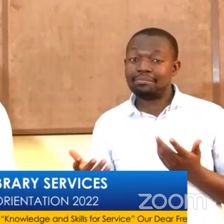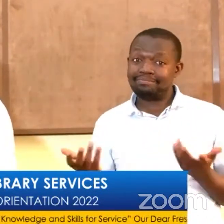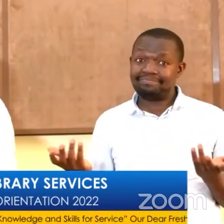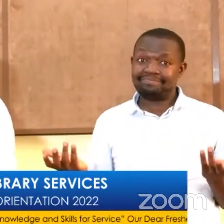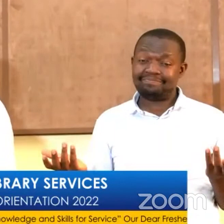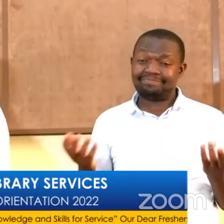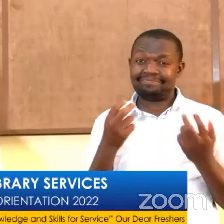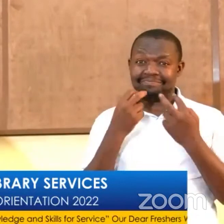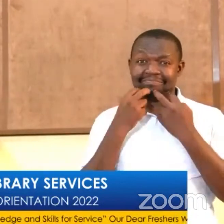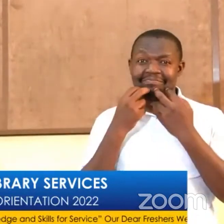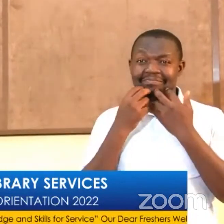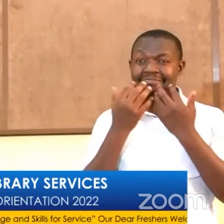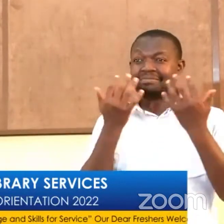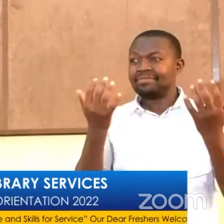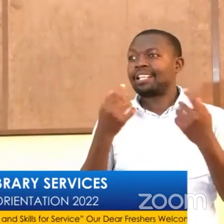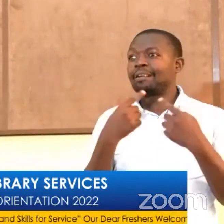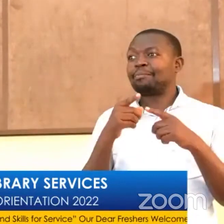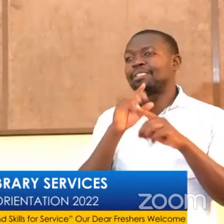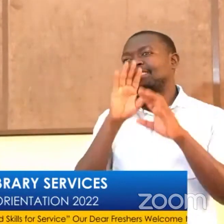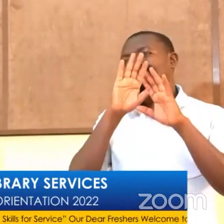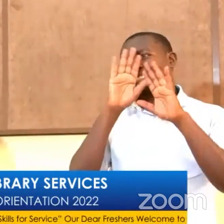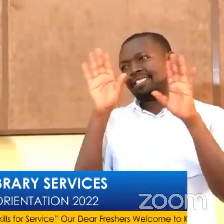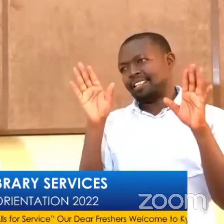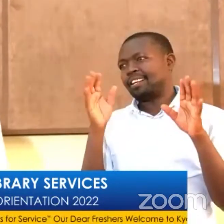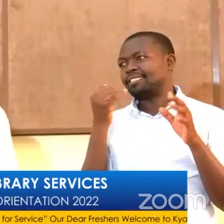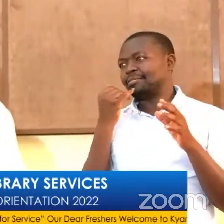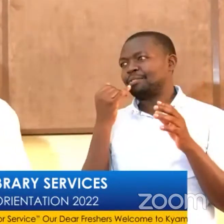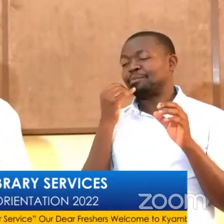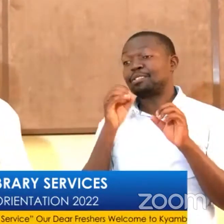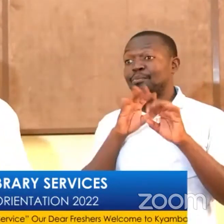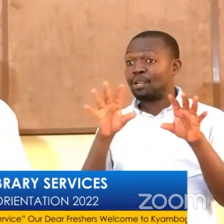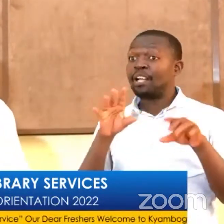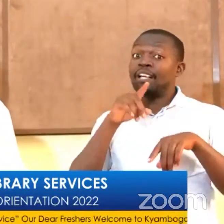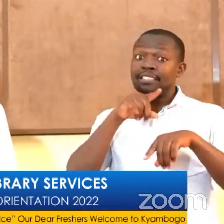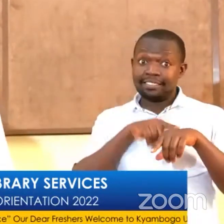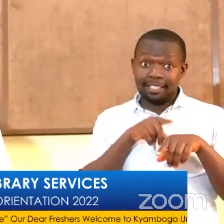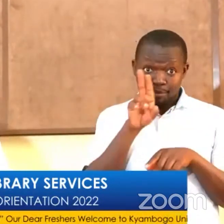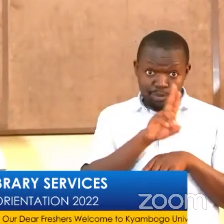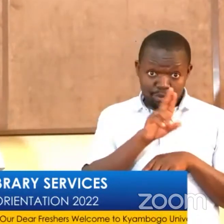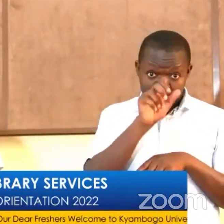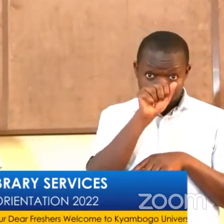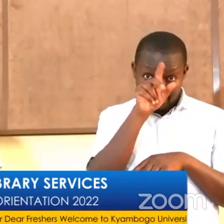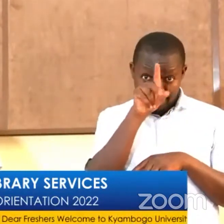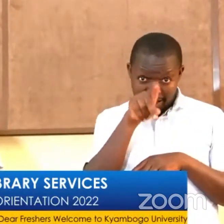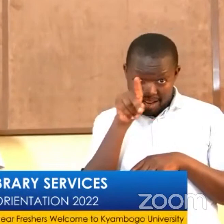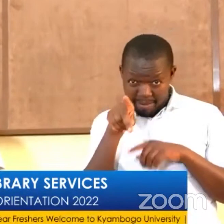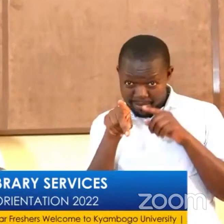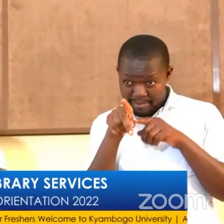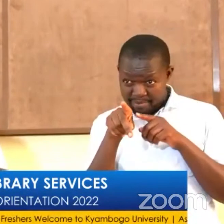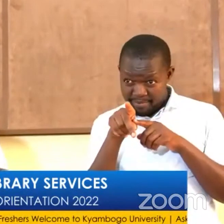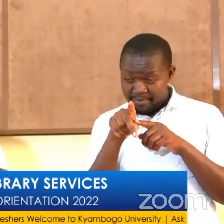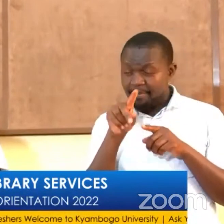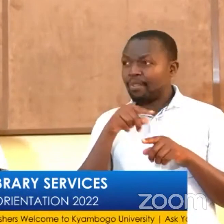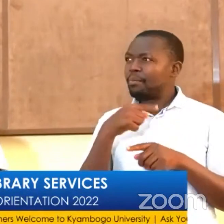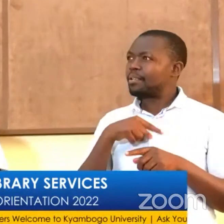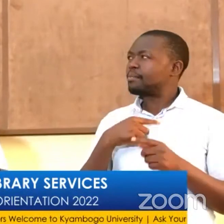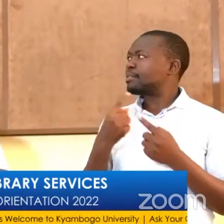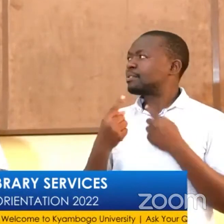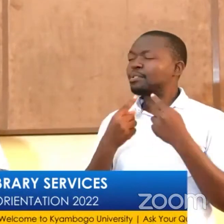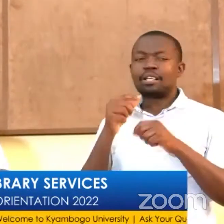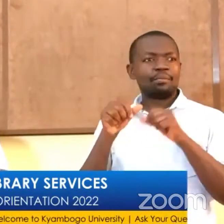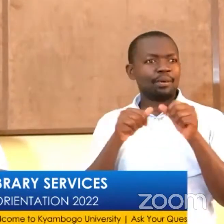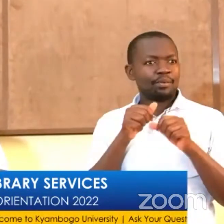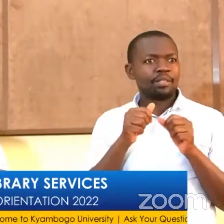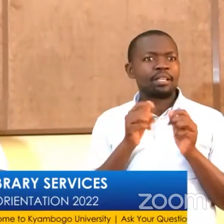But I think it is clear, I get the message. When you use the app, when we talked about